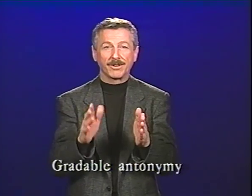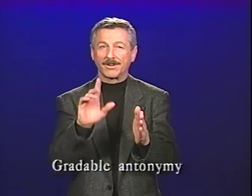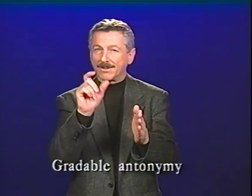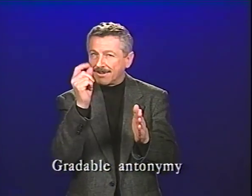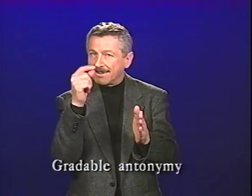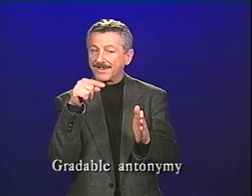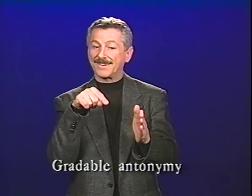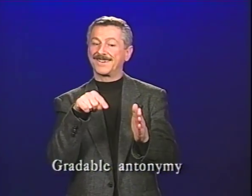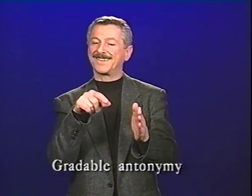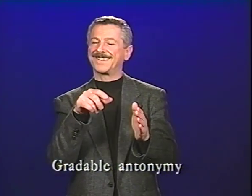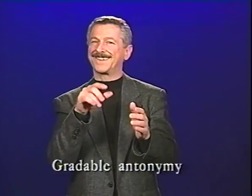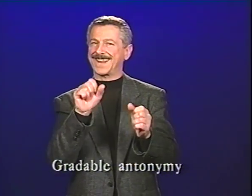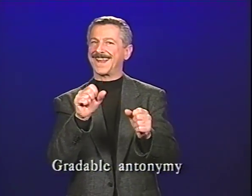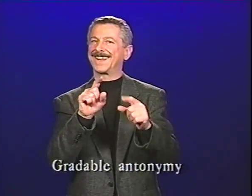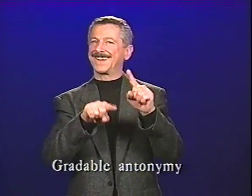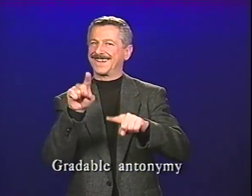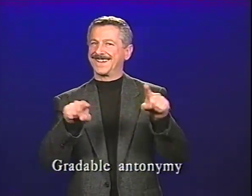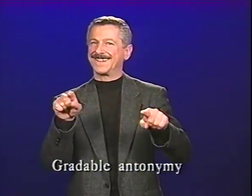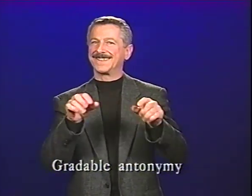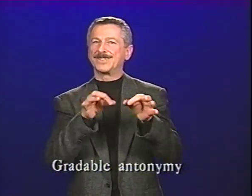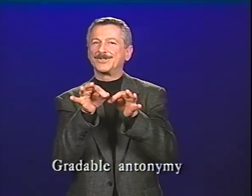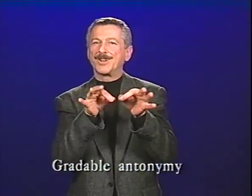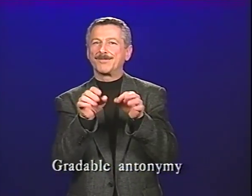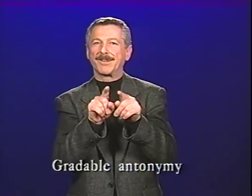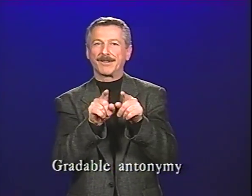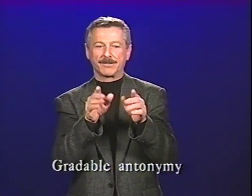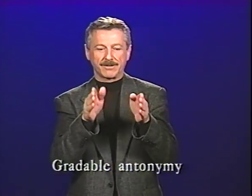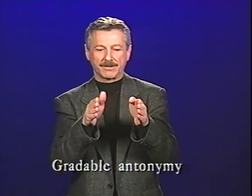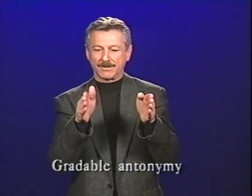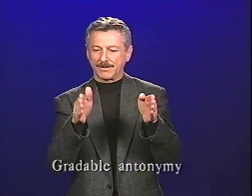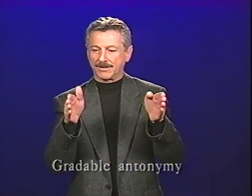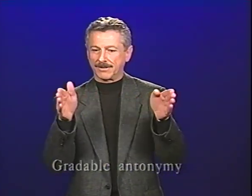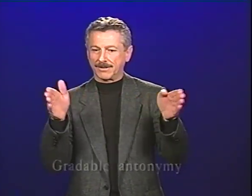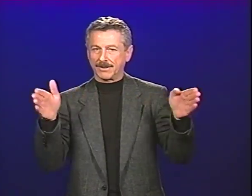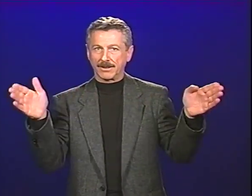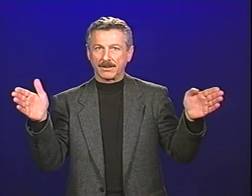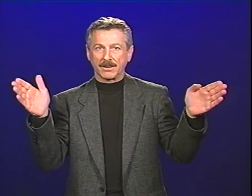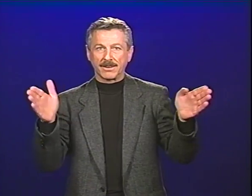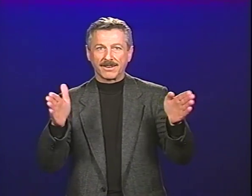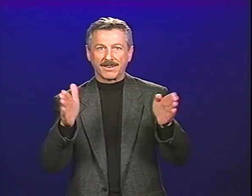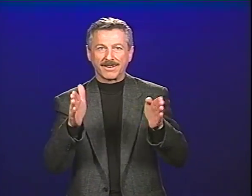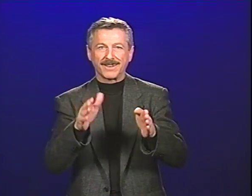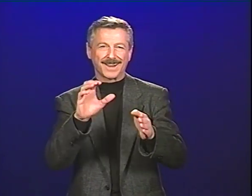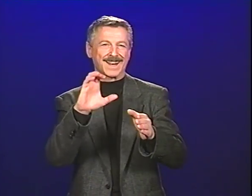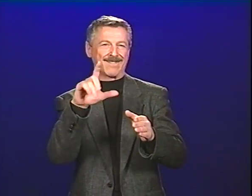Signs such as large or small are gradable. They can be adjusted to show specific sizes.